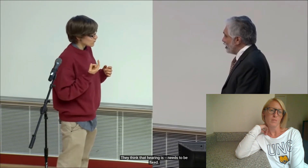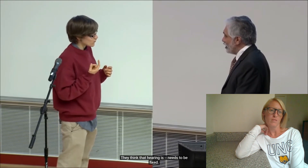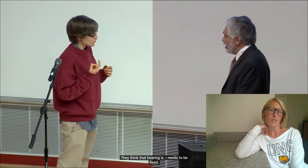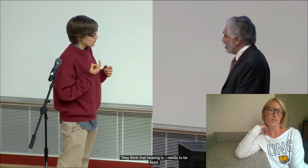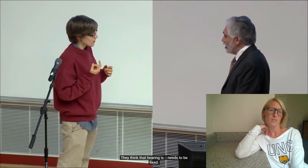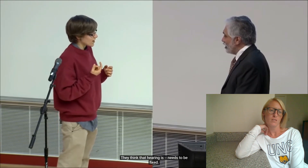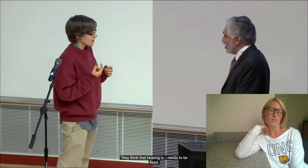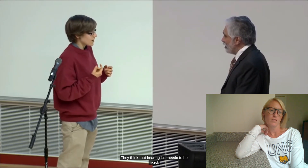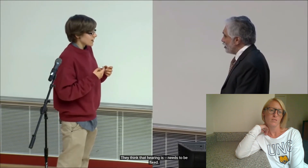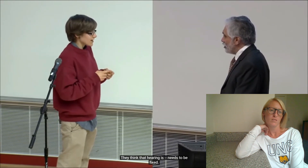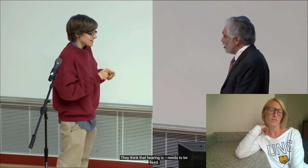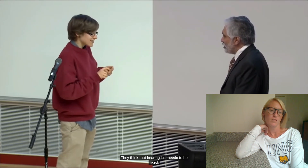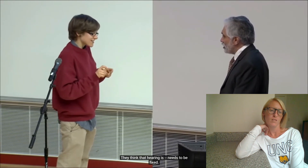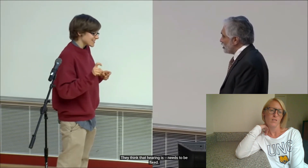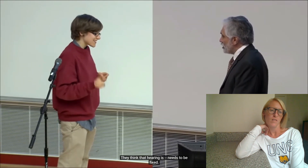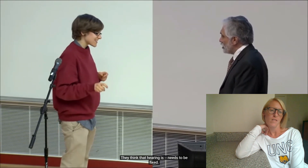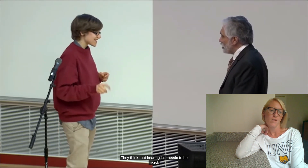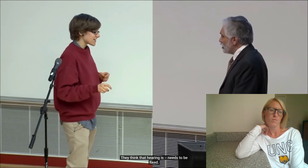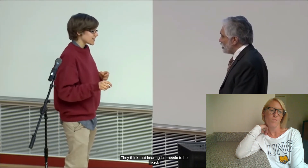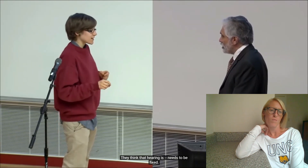that hearing